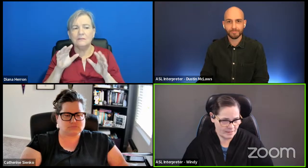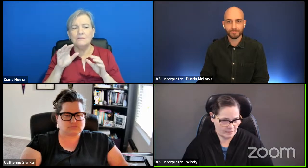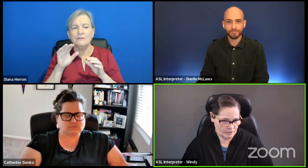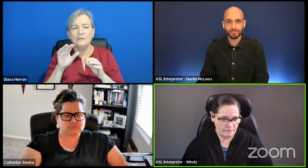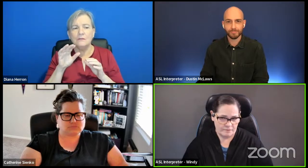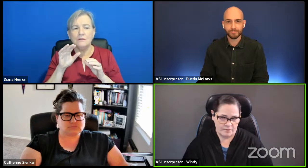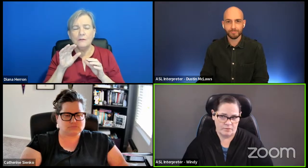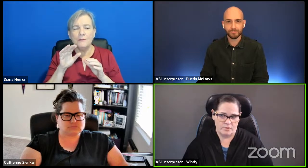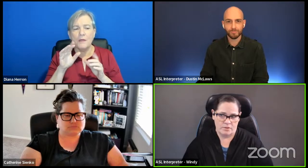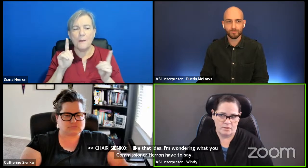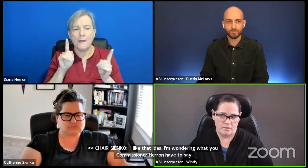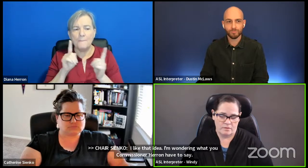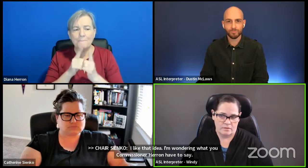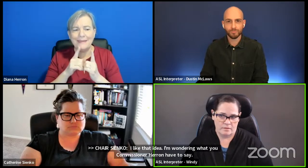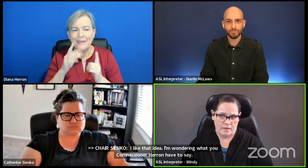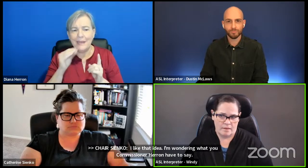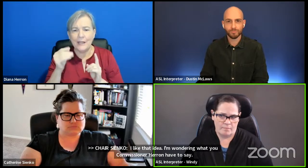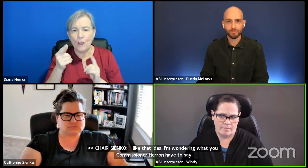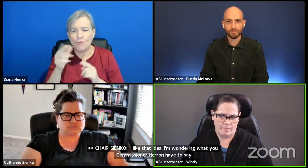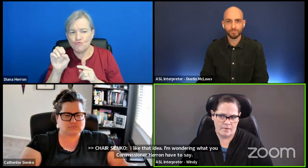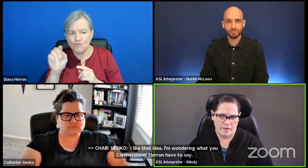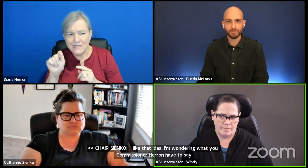I might be a little confused.